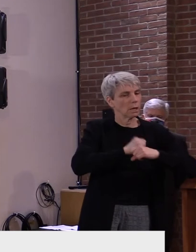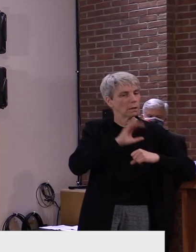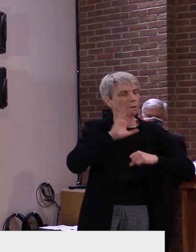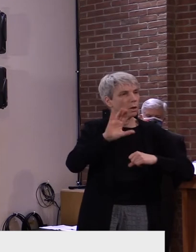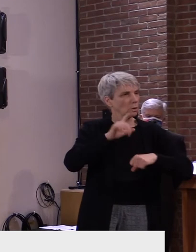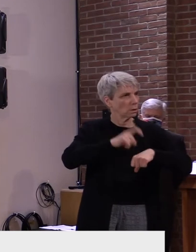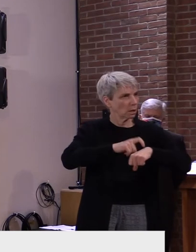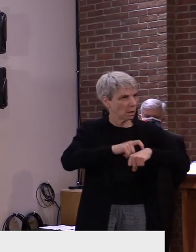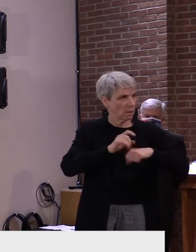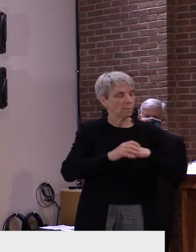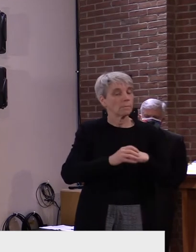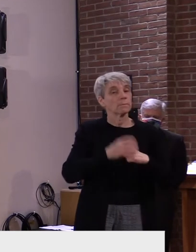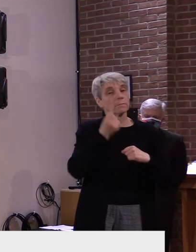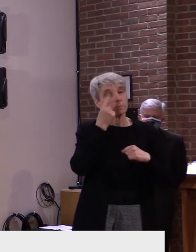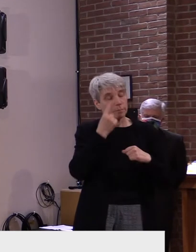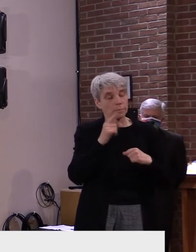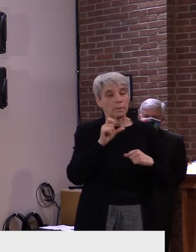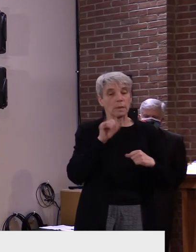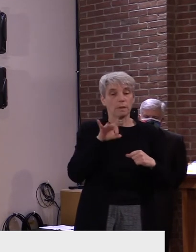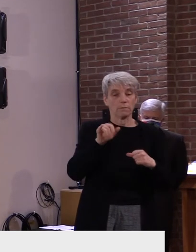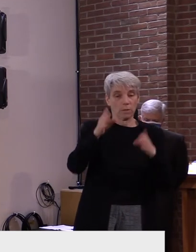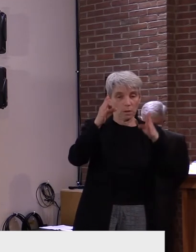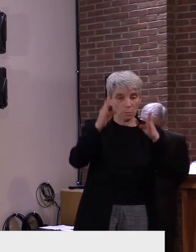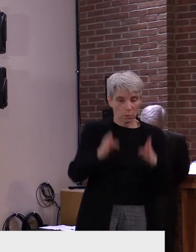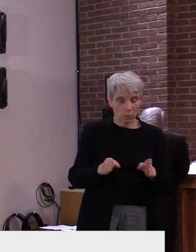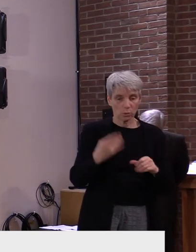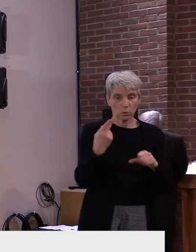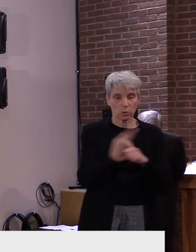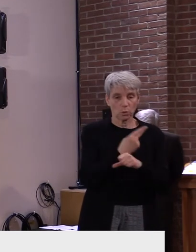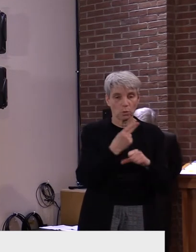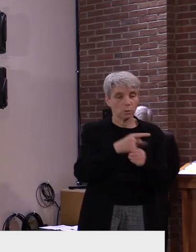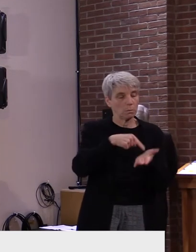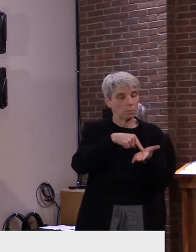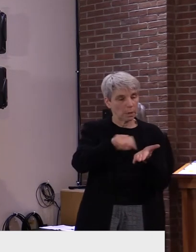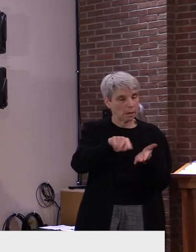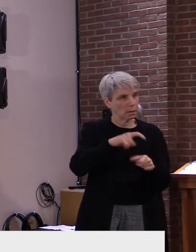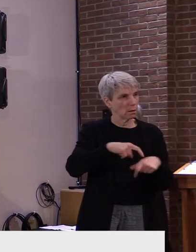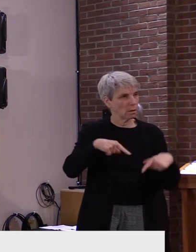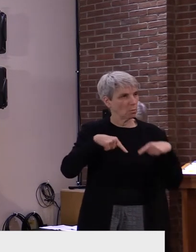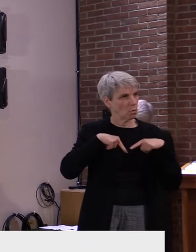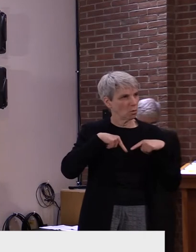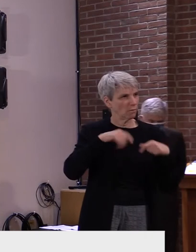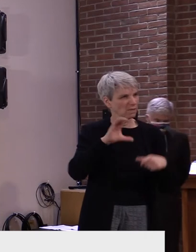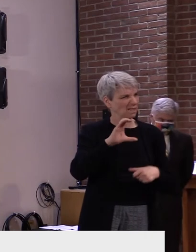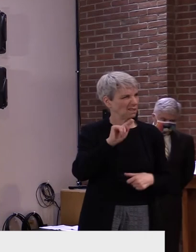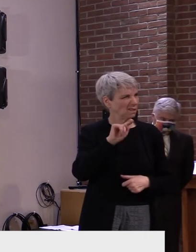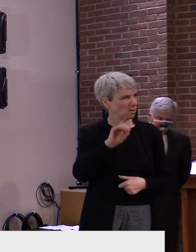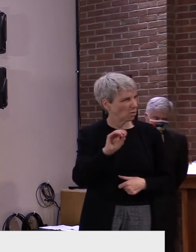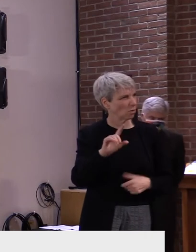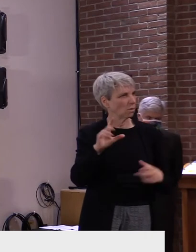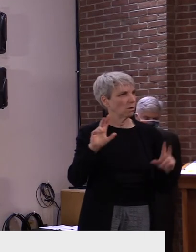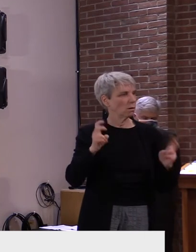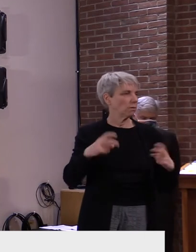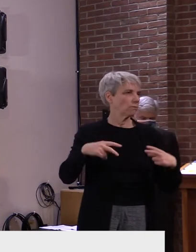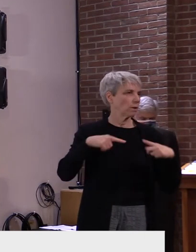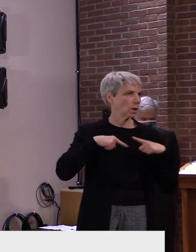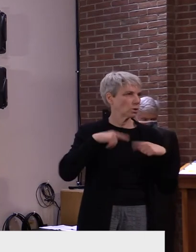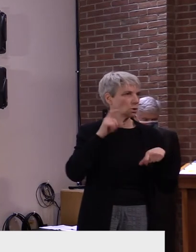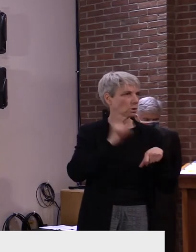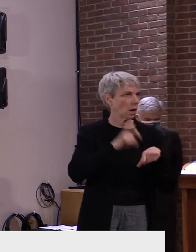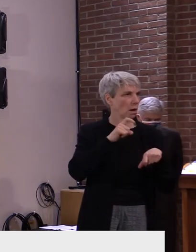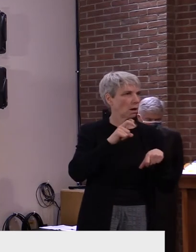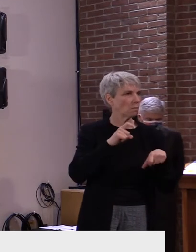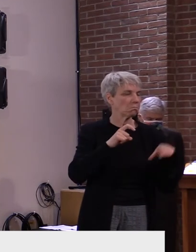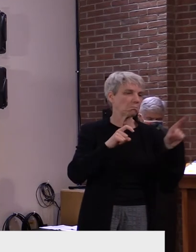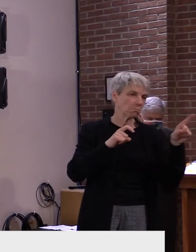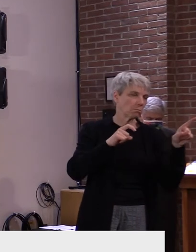they're if they're using um paid time off whether it be vacation or other i can't speak to what agreement